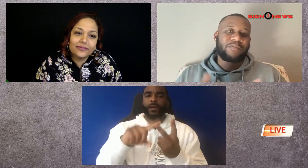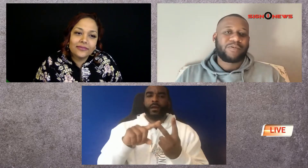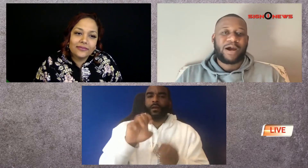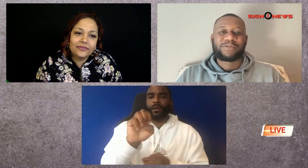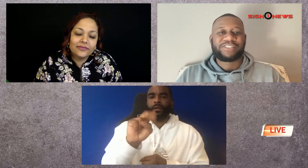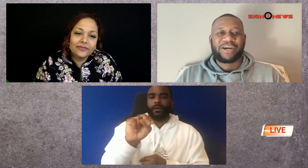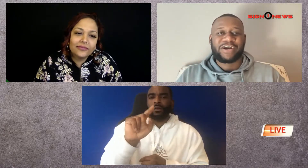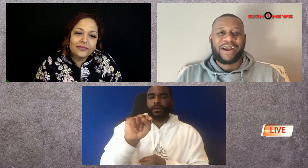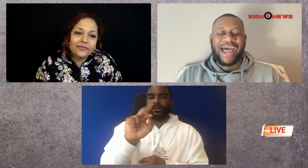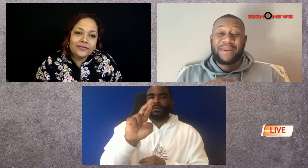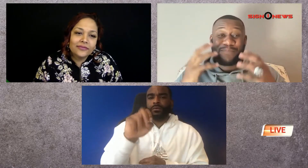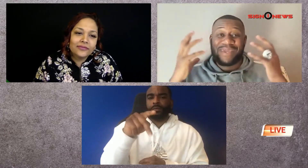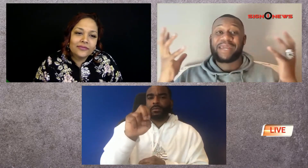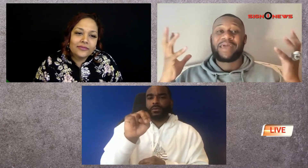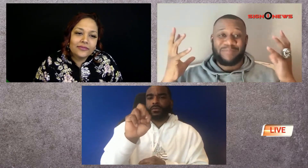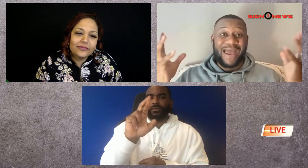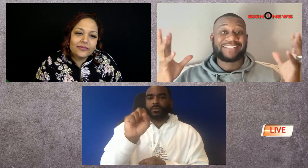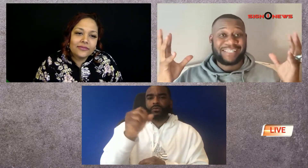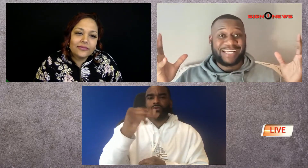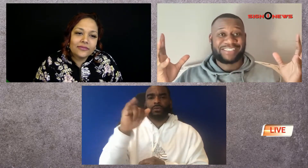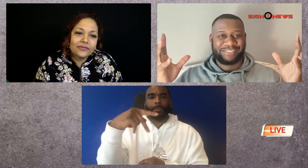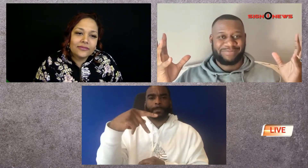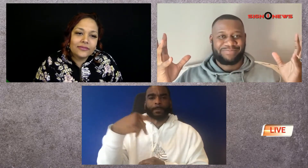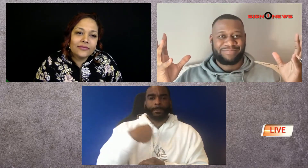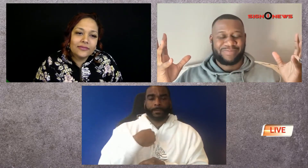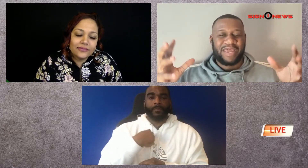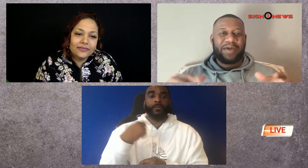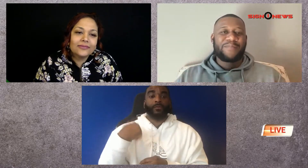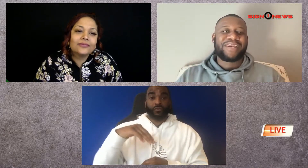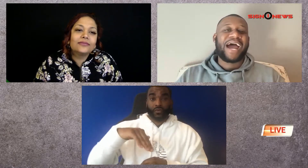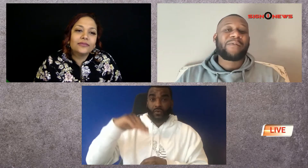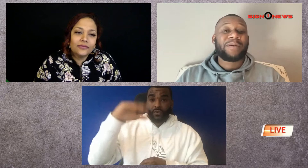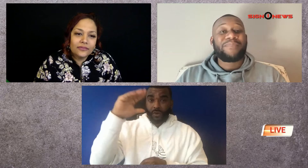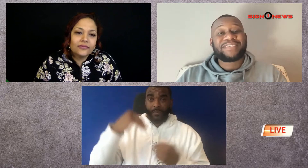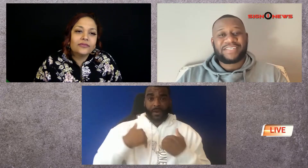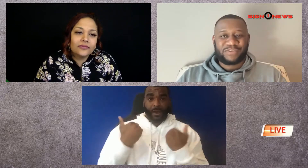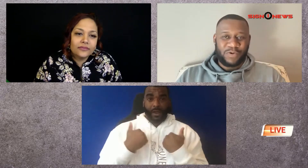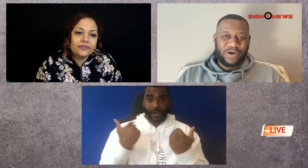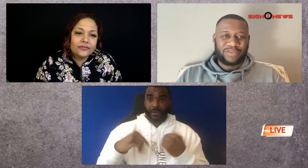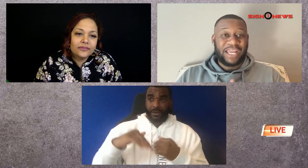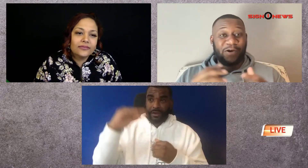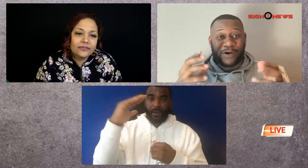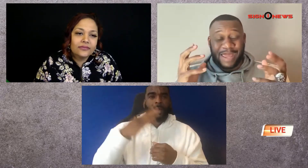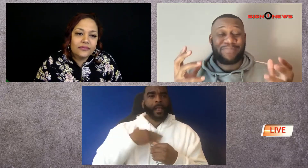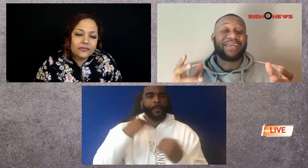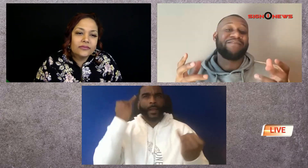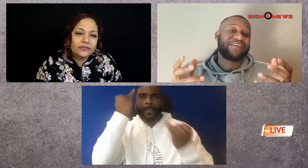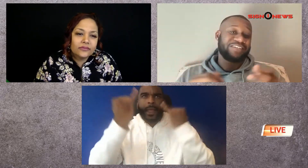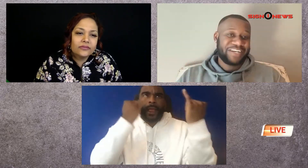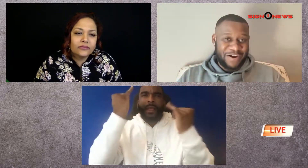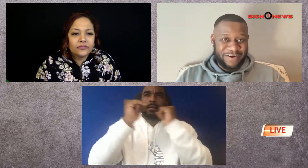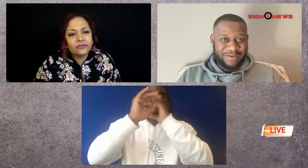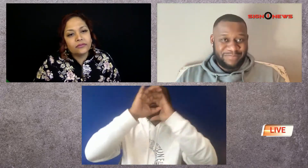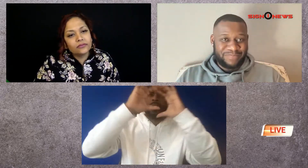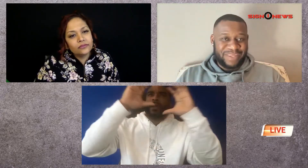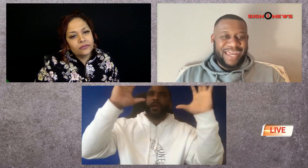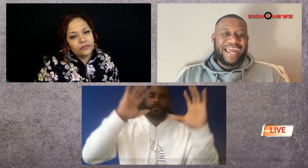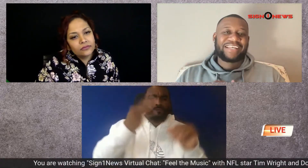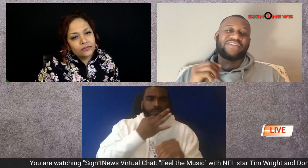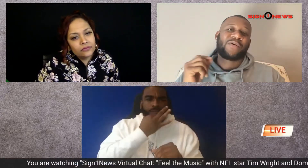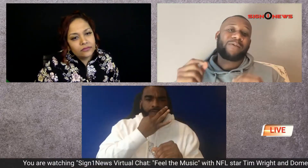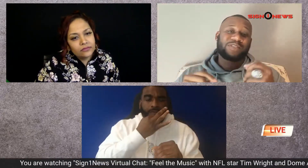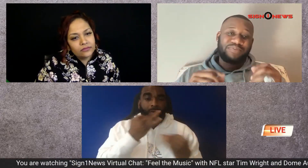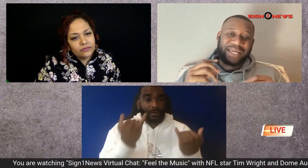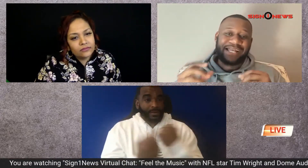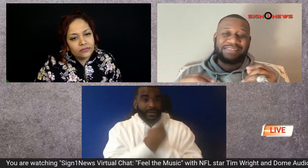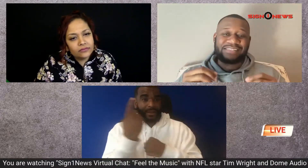growing up, when I was younger, I had a big imagination. But now in the business world, they call that being a visionary.